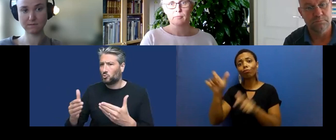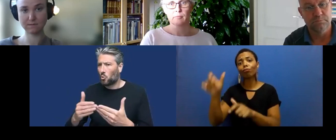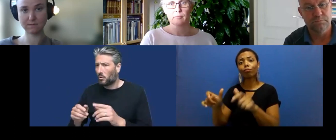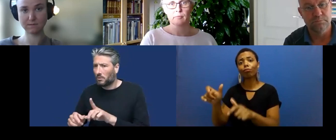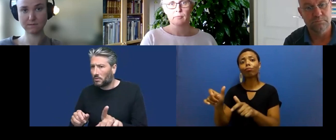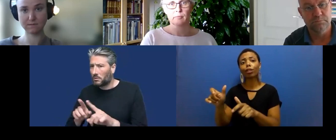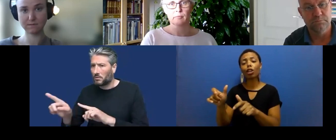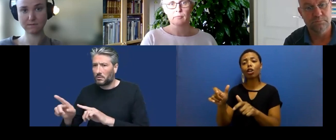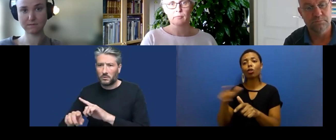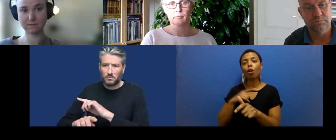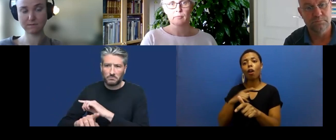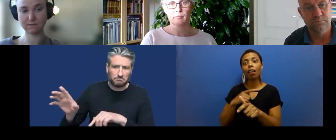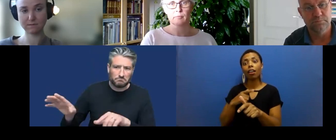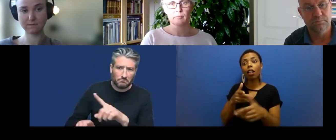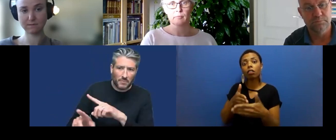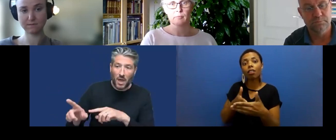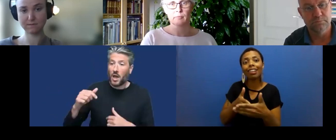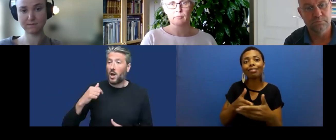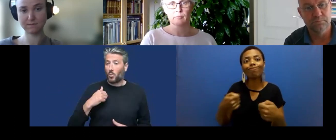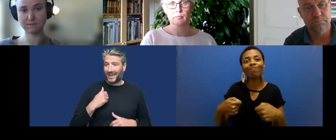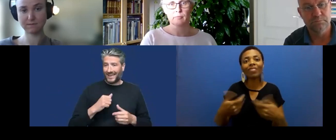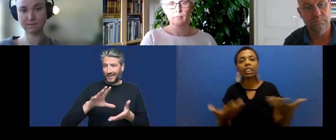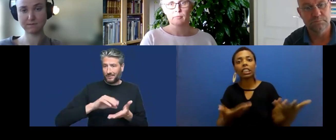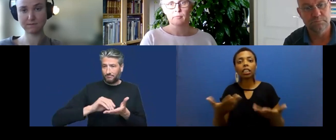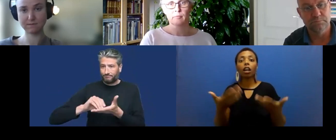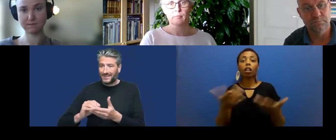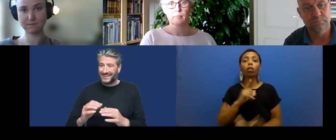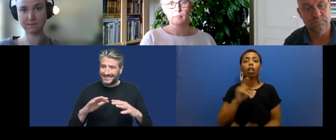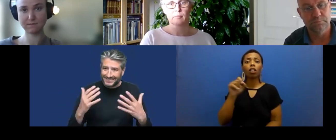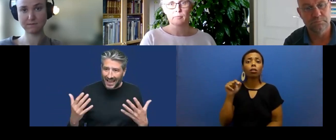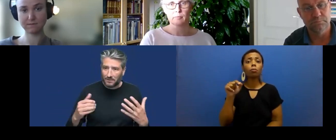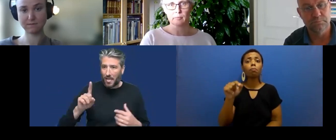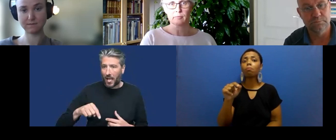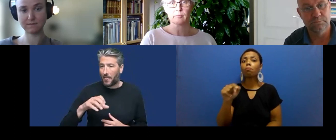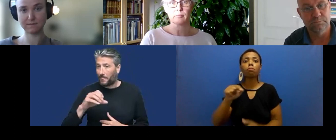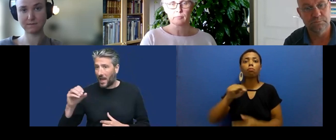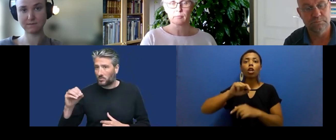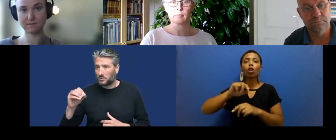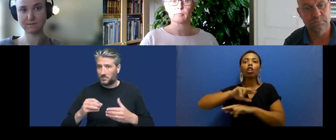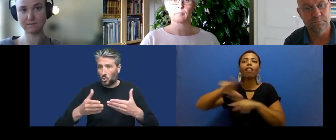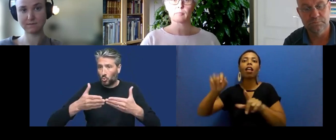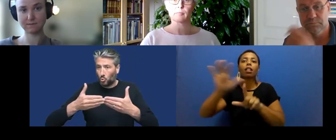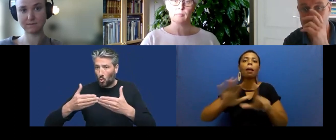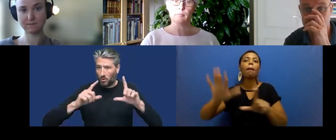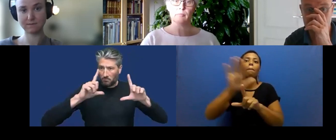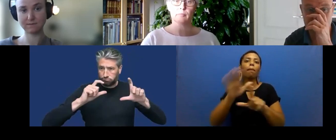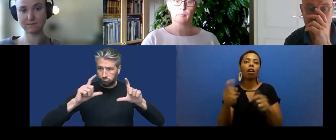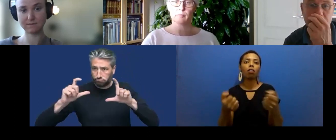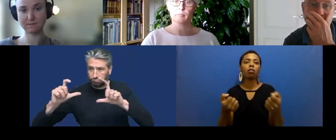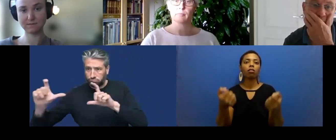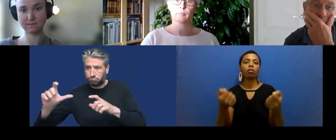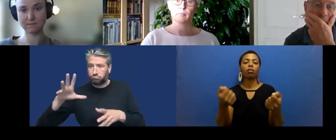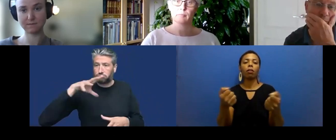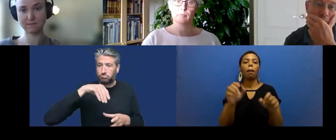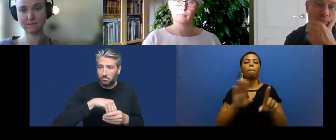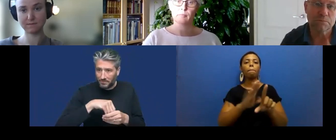we've gathered 10,000 images of doors and civic numbers beside the doors. And what we were able to do, we